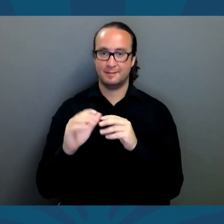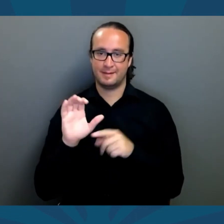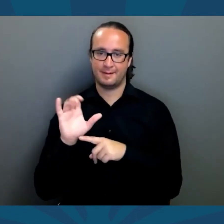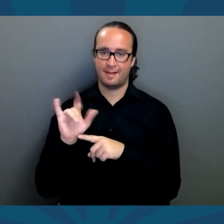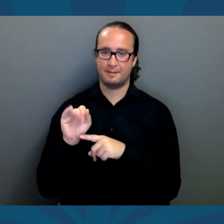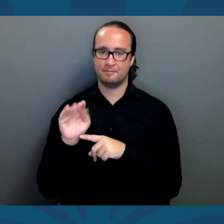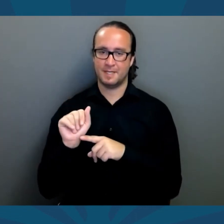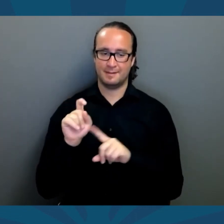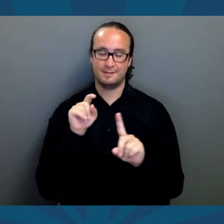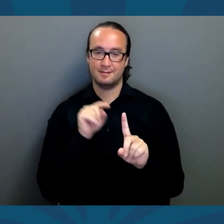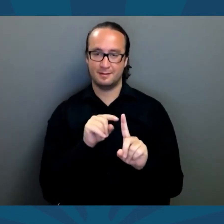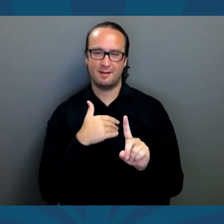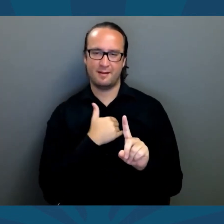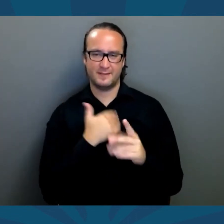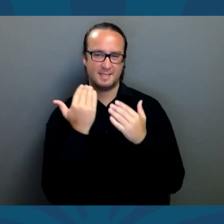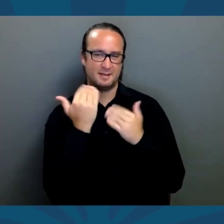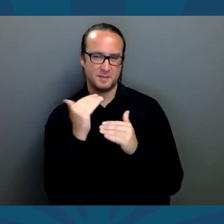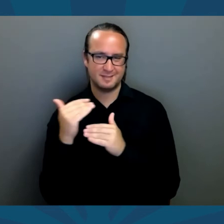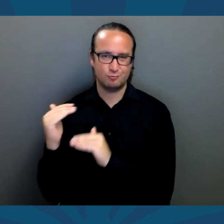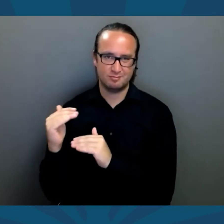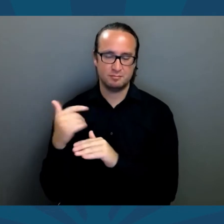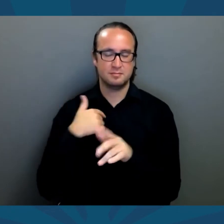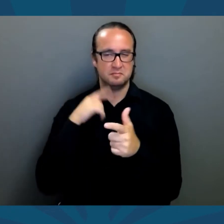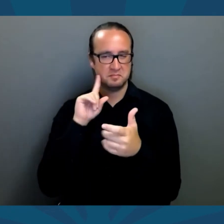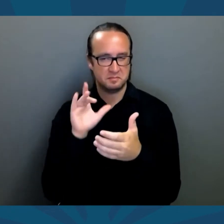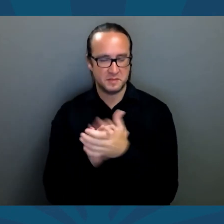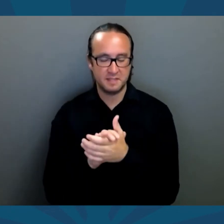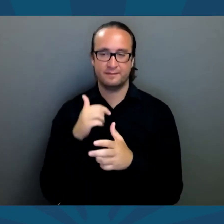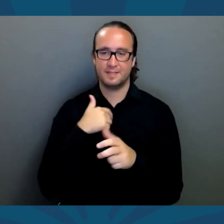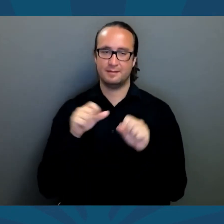Relying largely on the steady climate has its limitations.